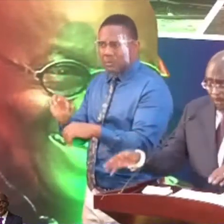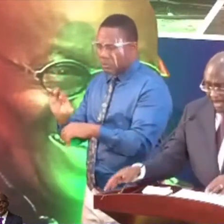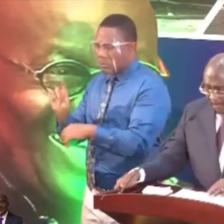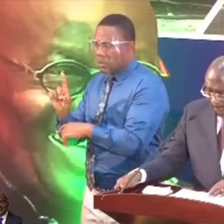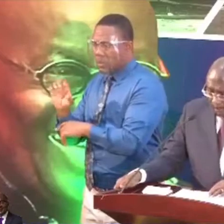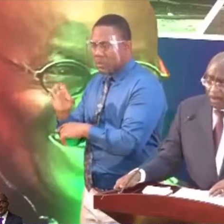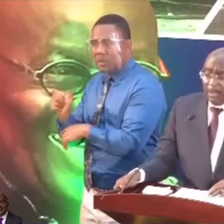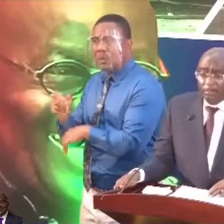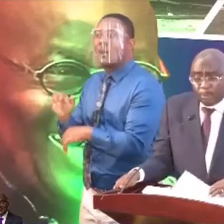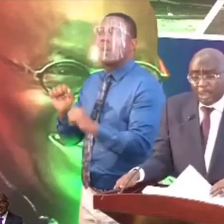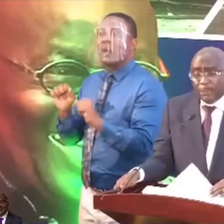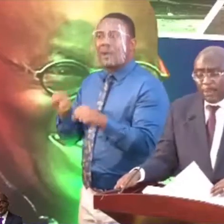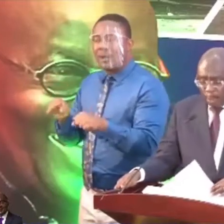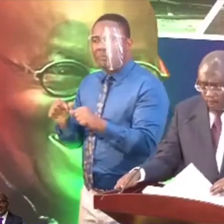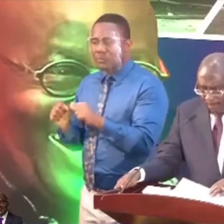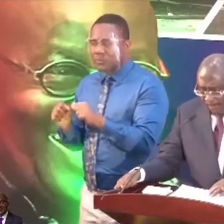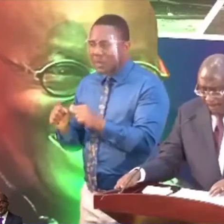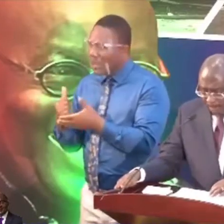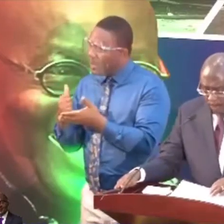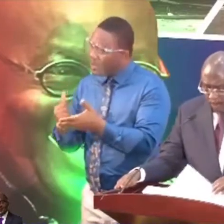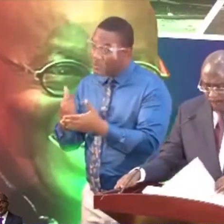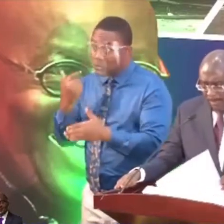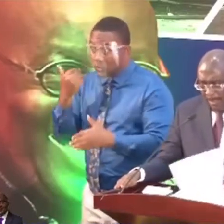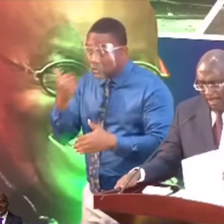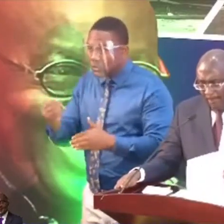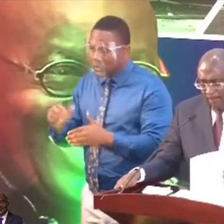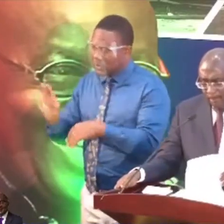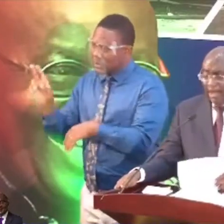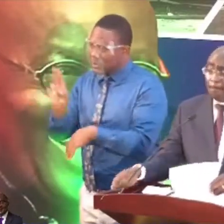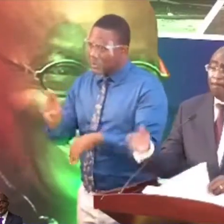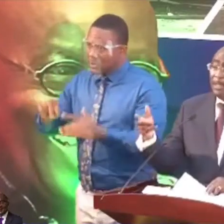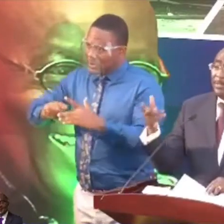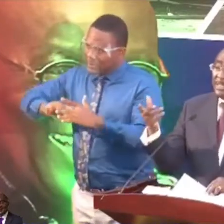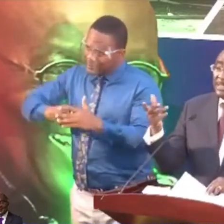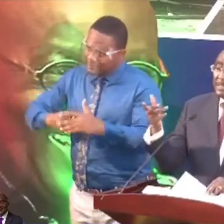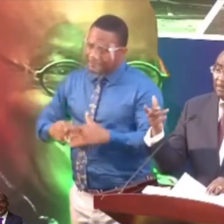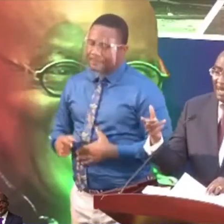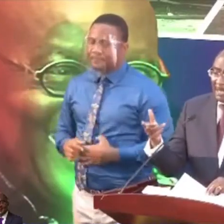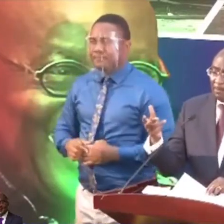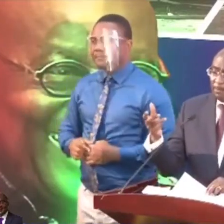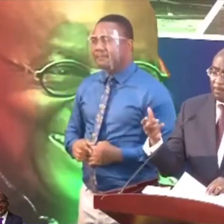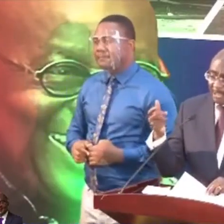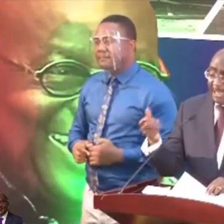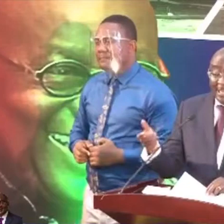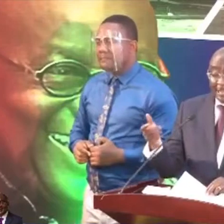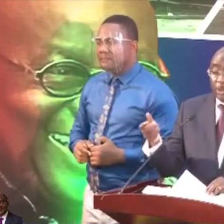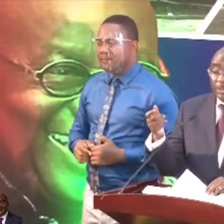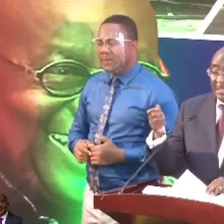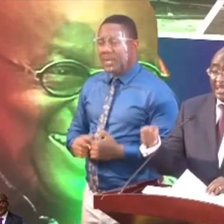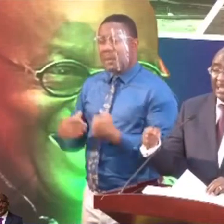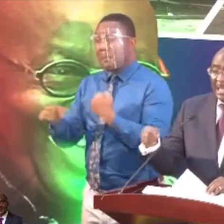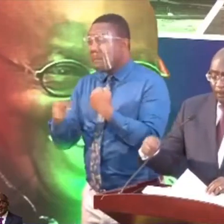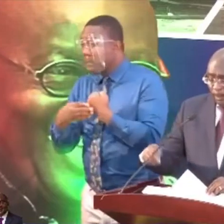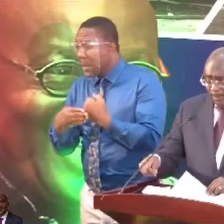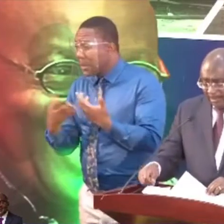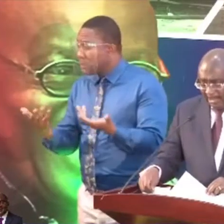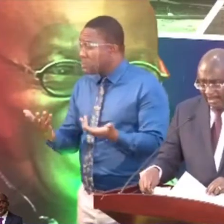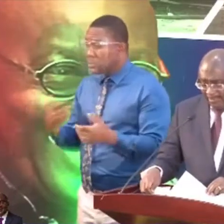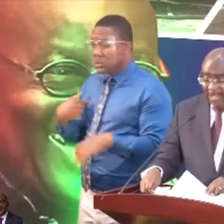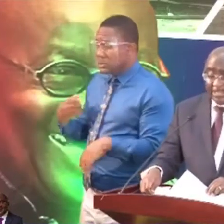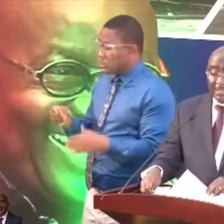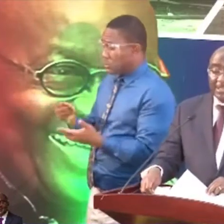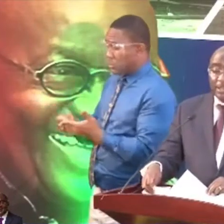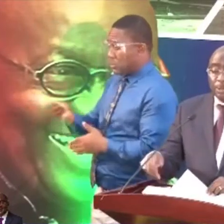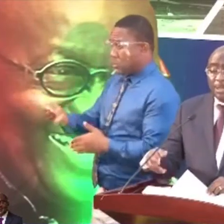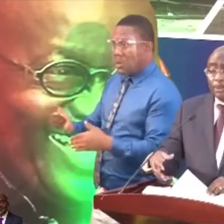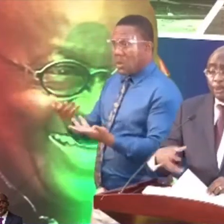rolled out for general use very soon, where these market sellers don't need a point of sale